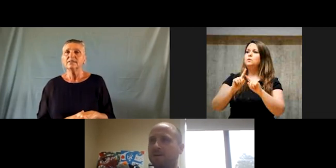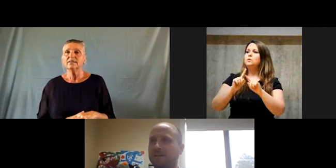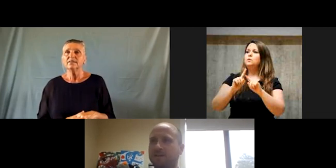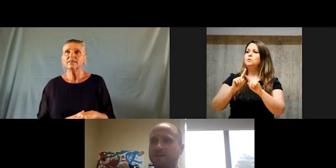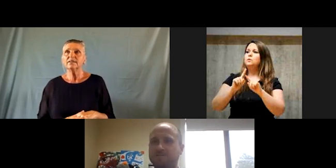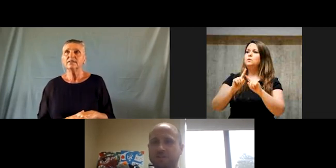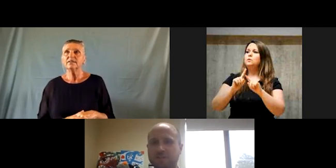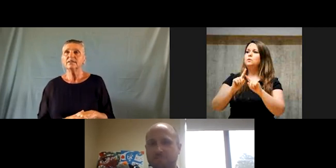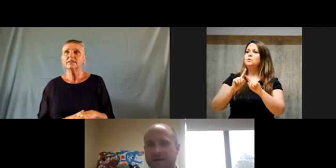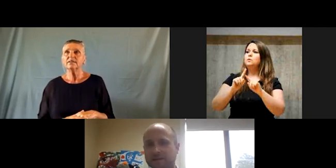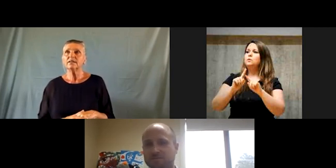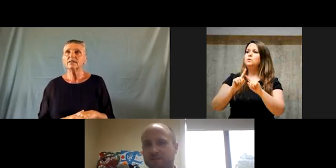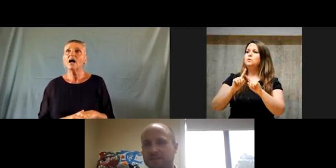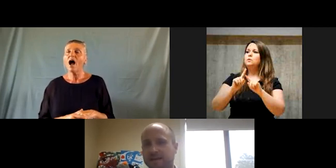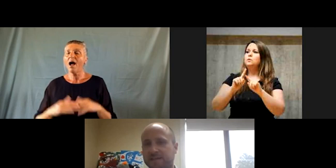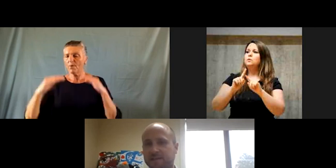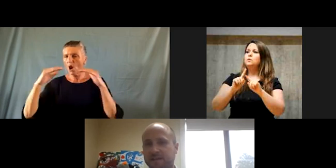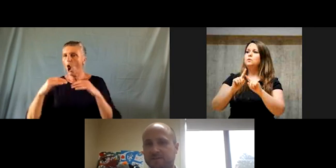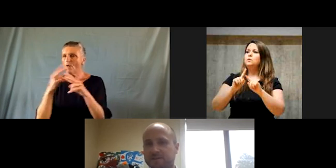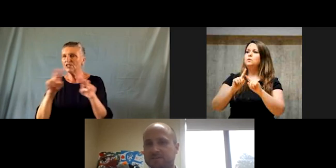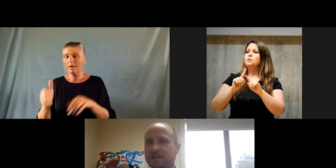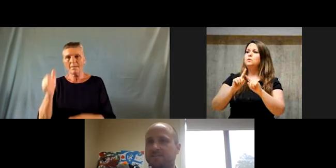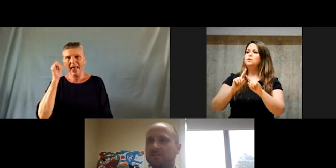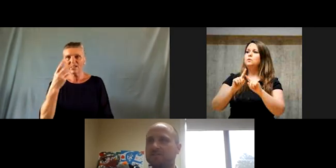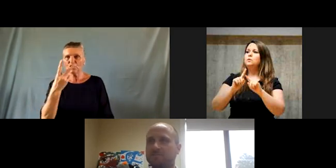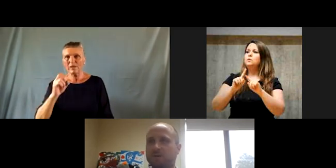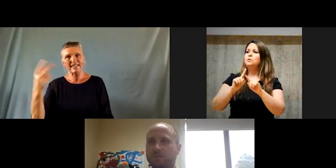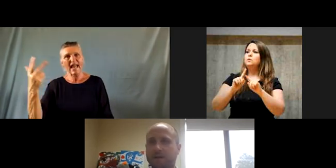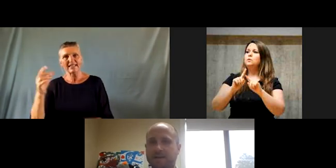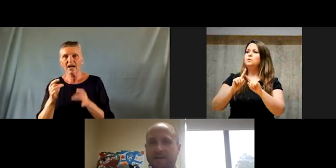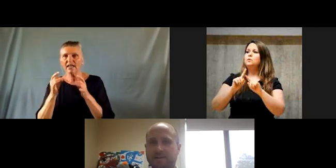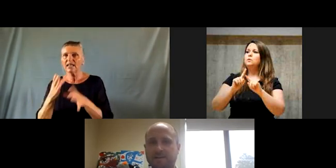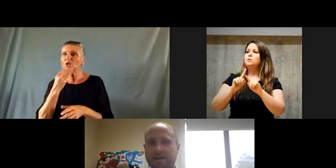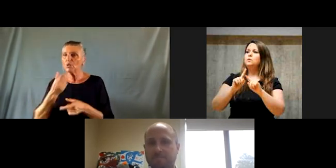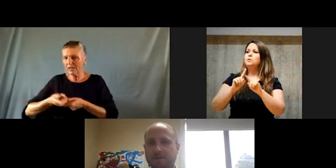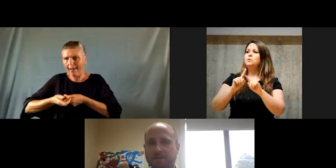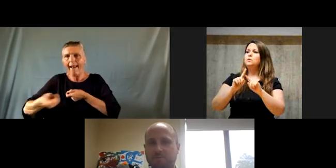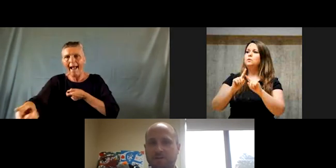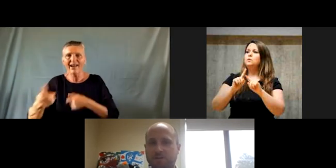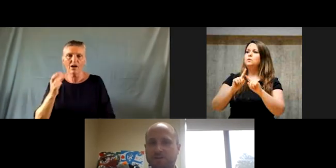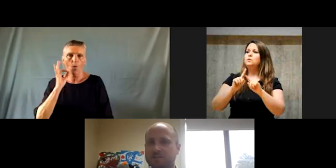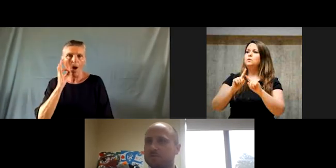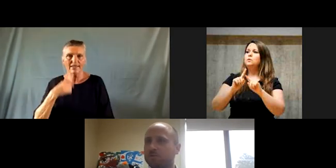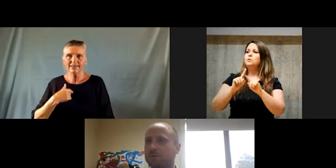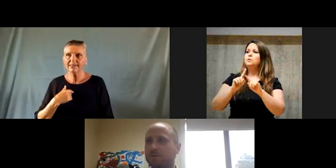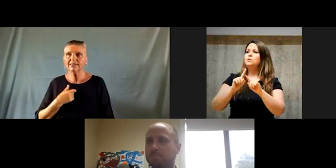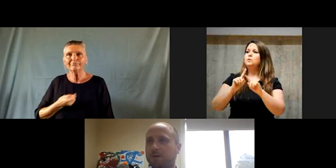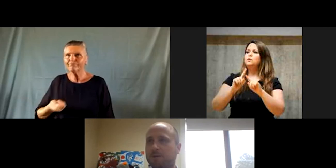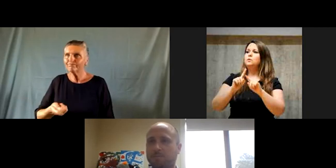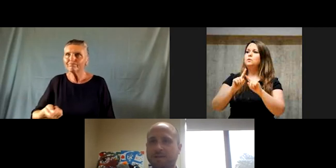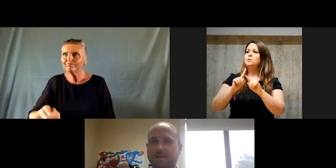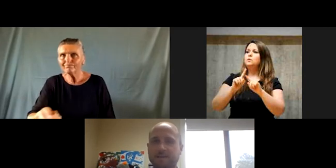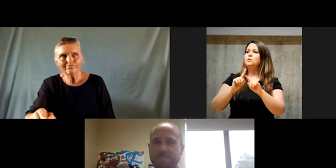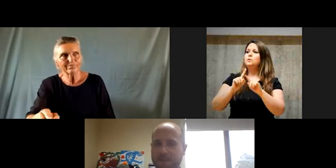I'm currently low vision, and back in 2018, I started using my white cane in my community to support